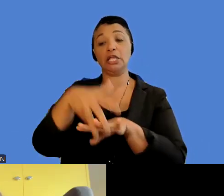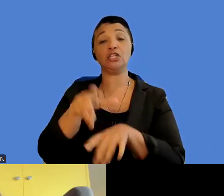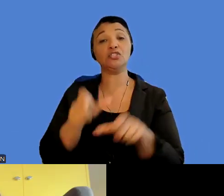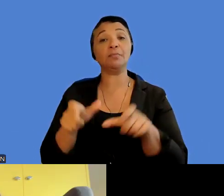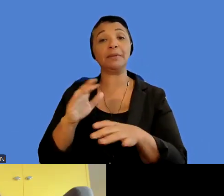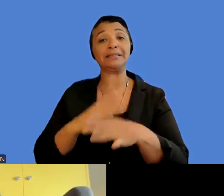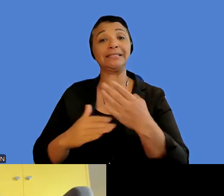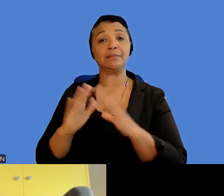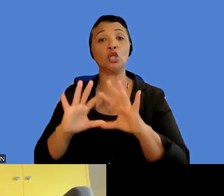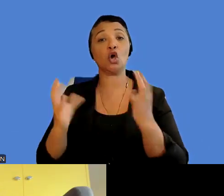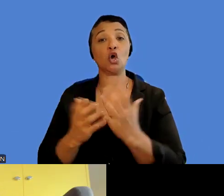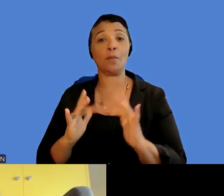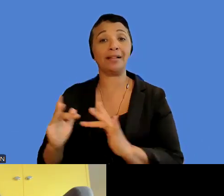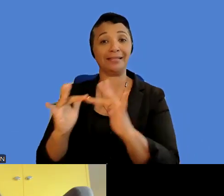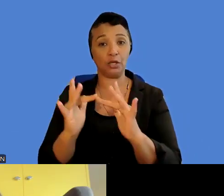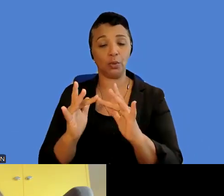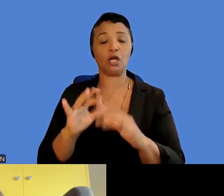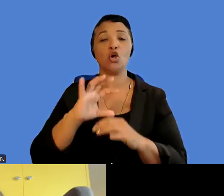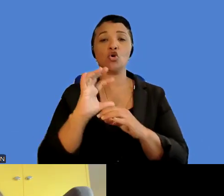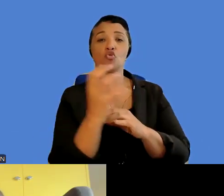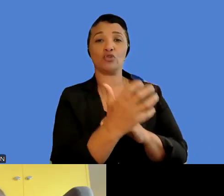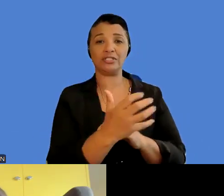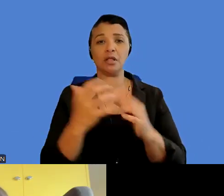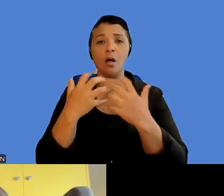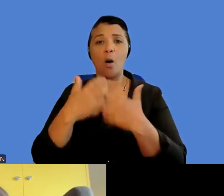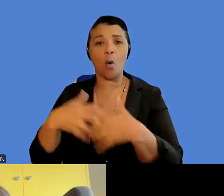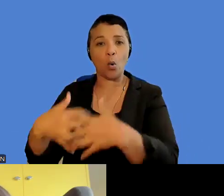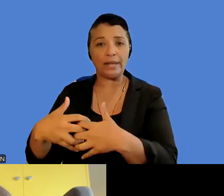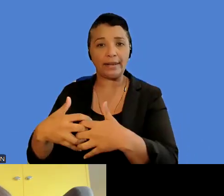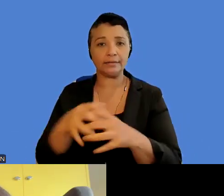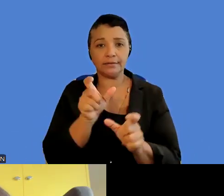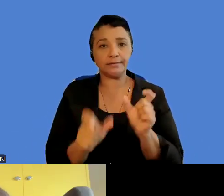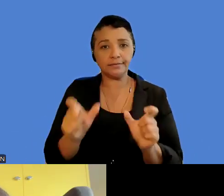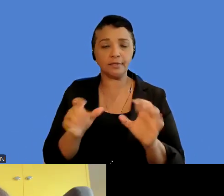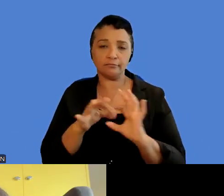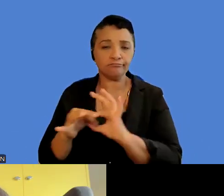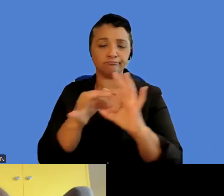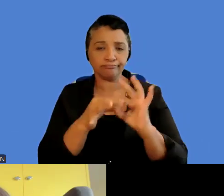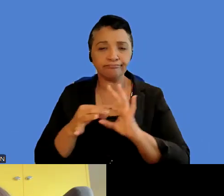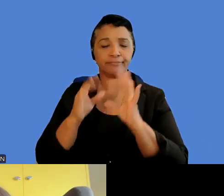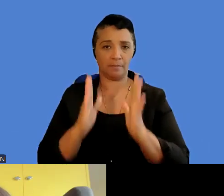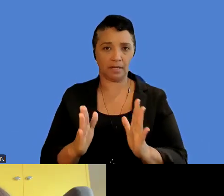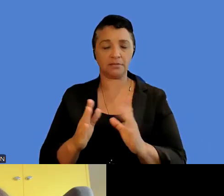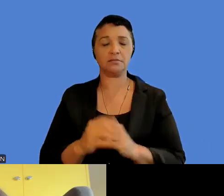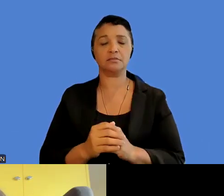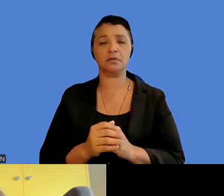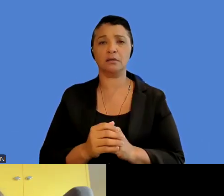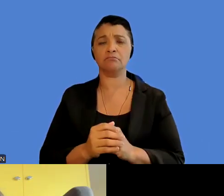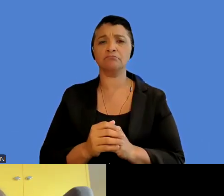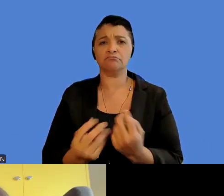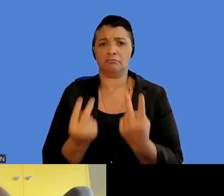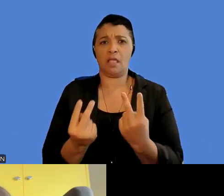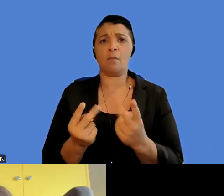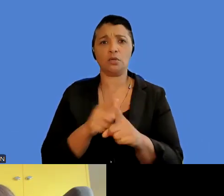Global Network, for example, and the regional coordinators of these networks. and the importance of their role in the selection